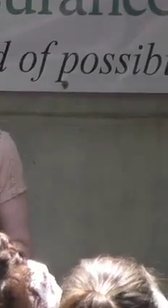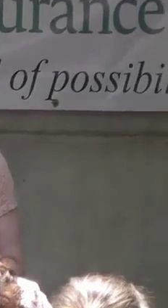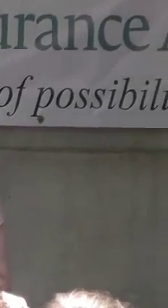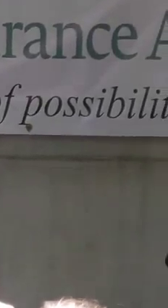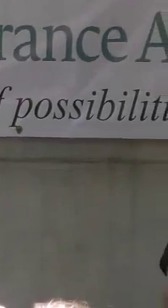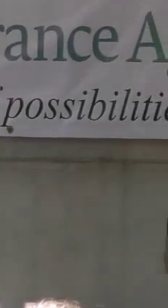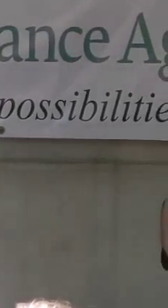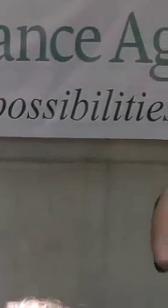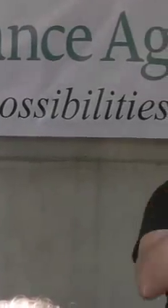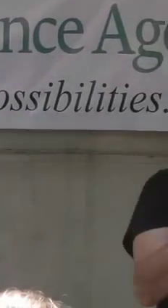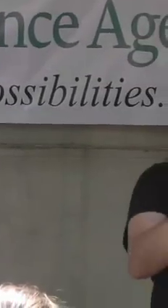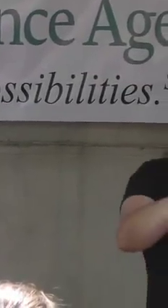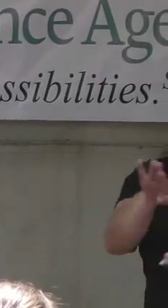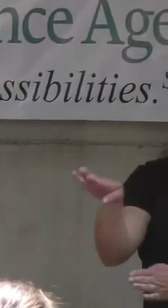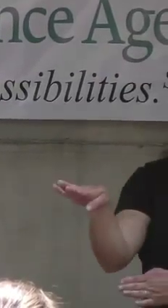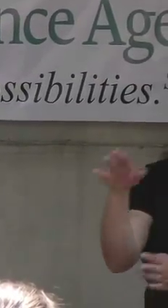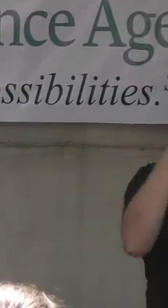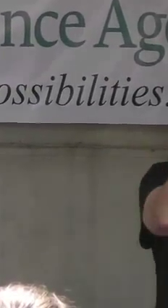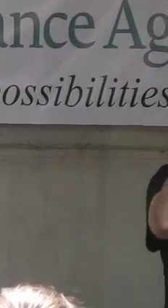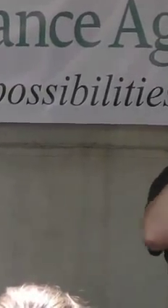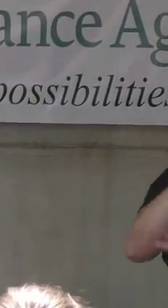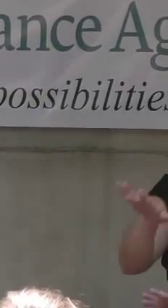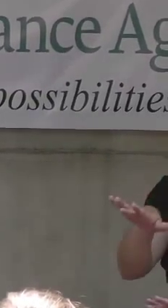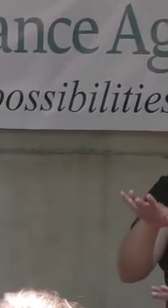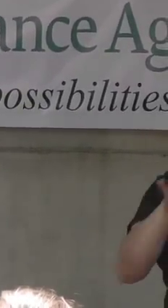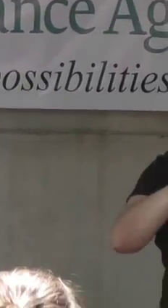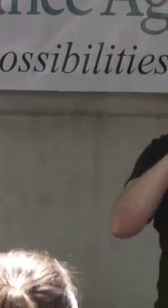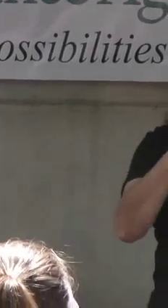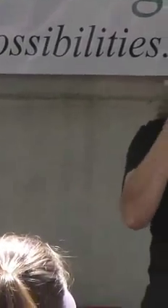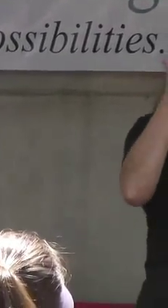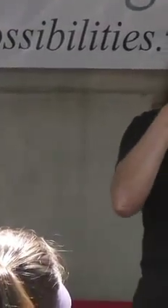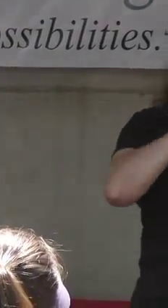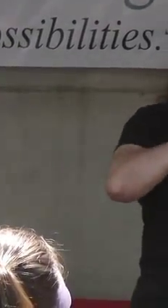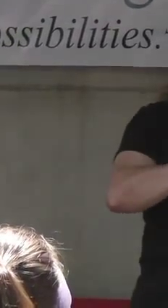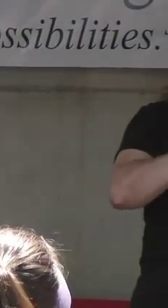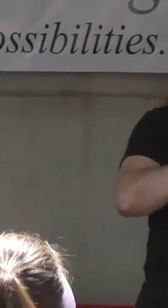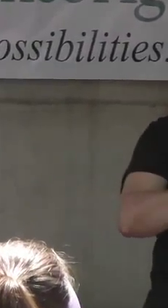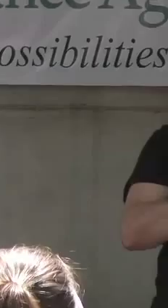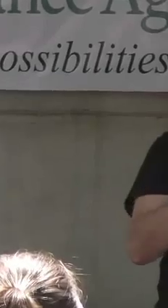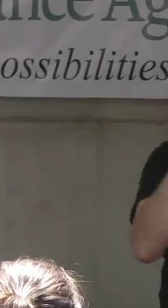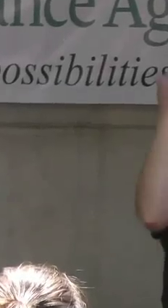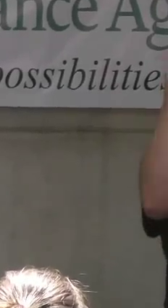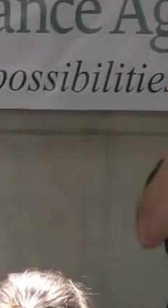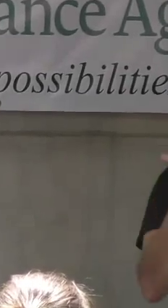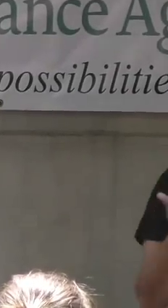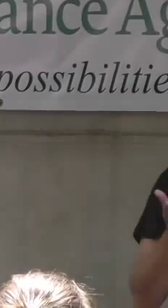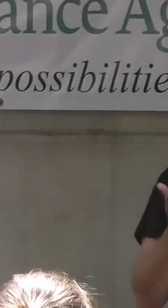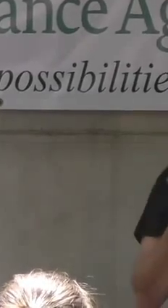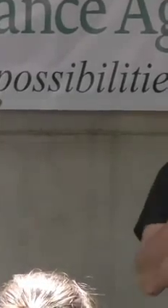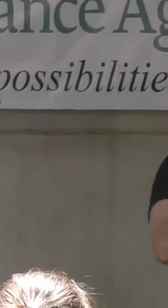shows. All the tragedies, it got to be too much, in my opinion, and